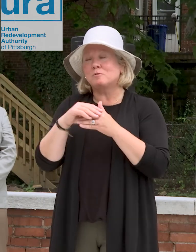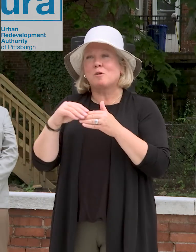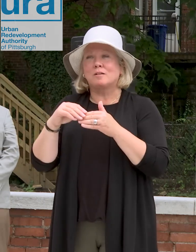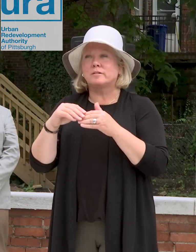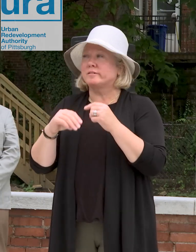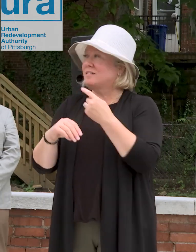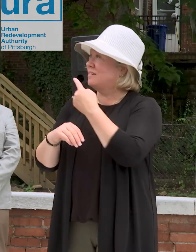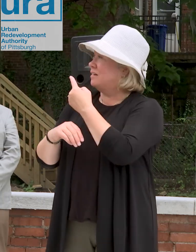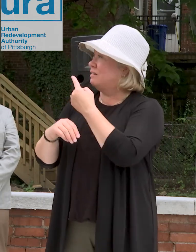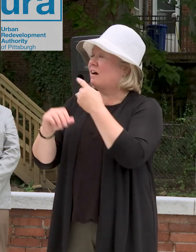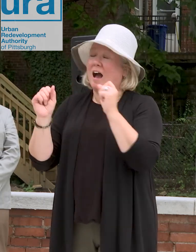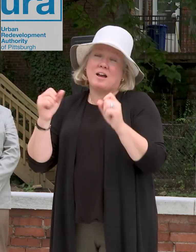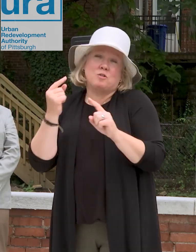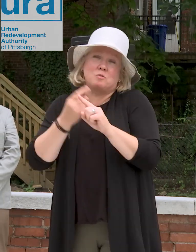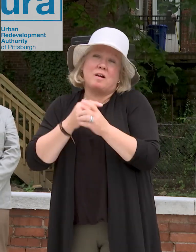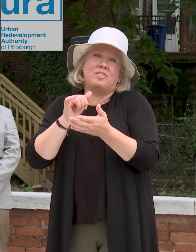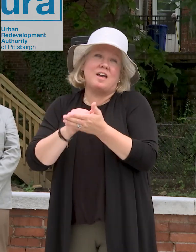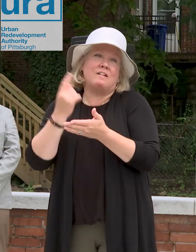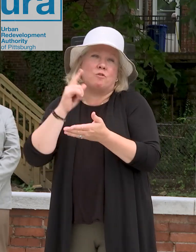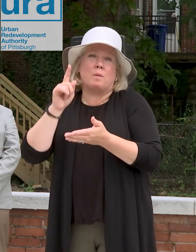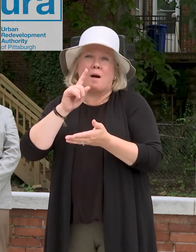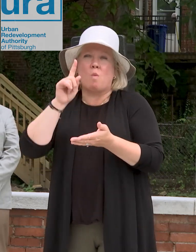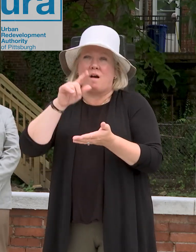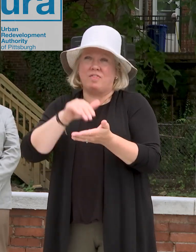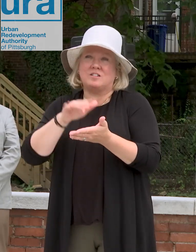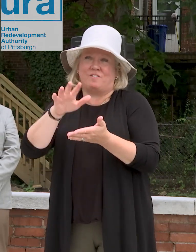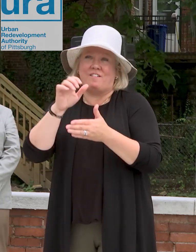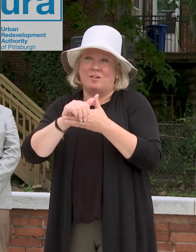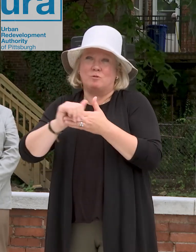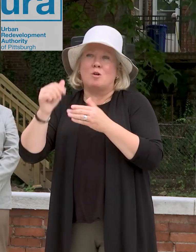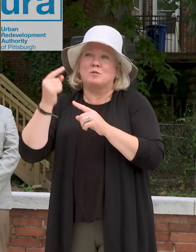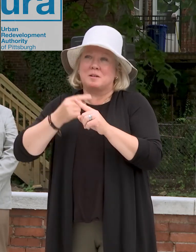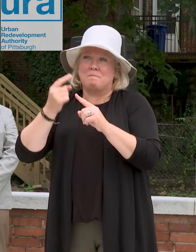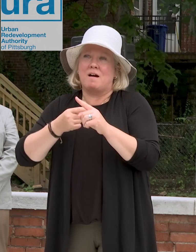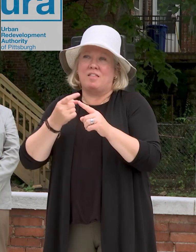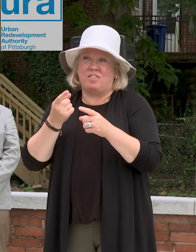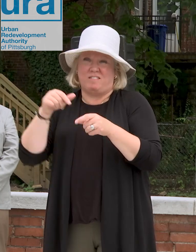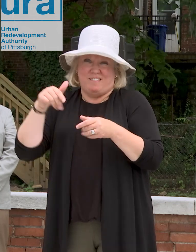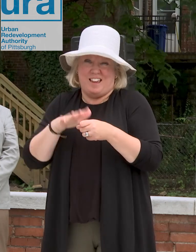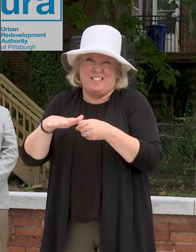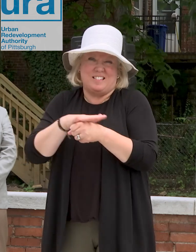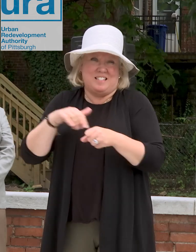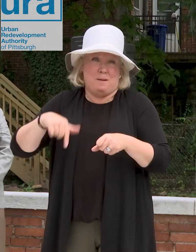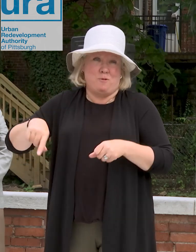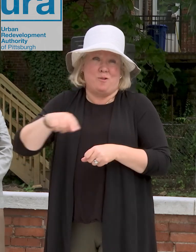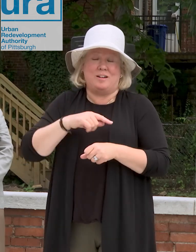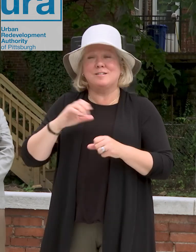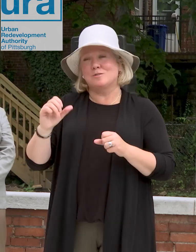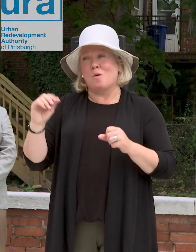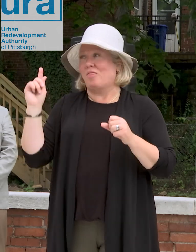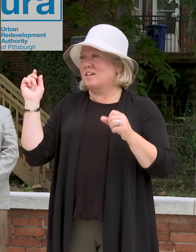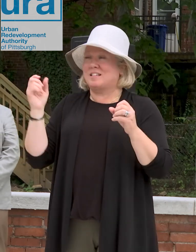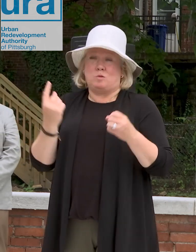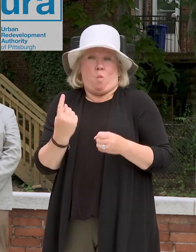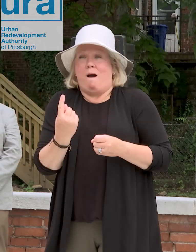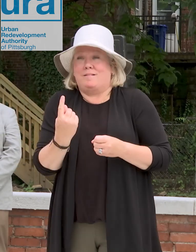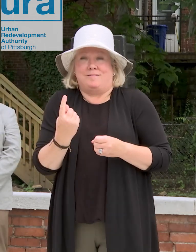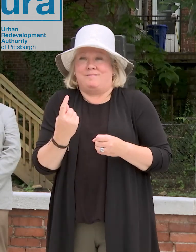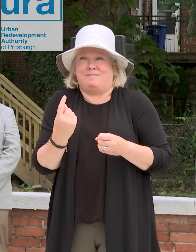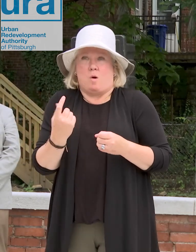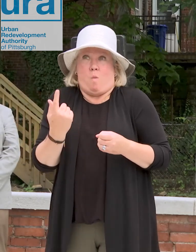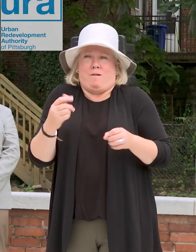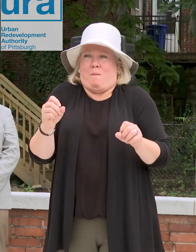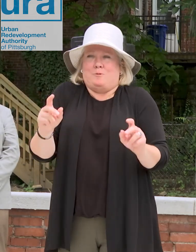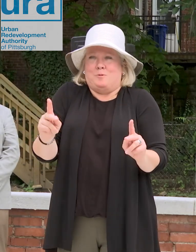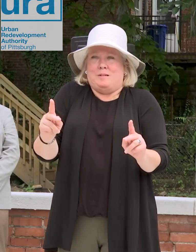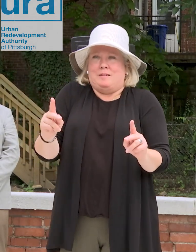that unit for $1,500 a month in this neighborhood. So again, opportunities that we're making possible. This is only one of many that we're doing.